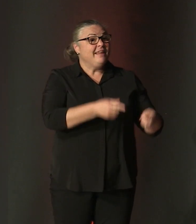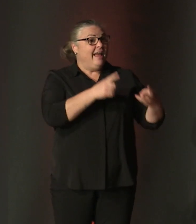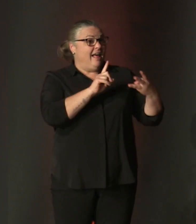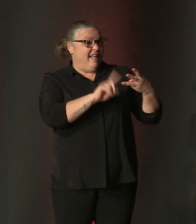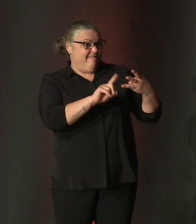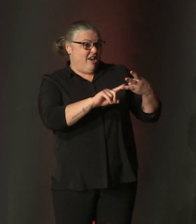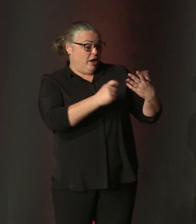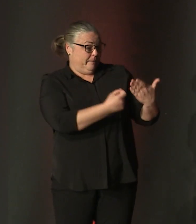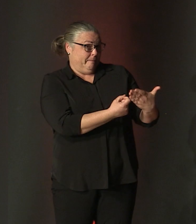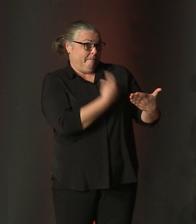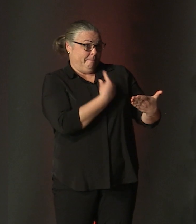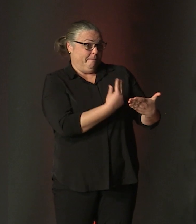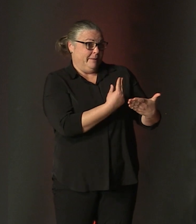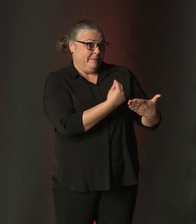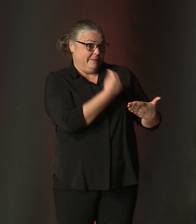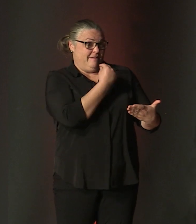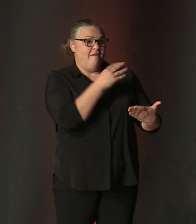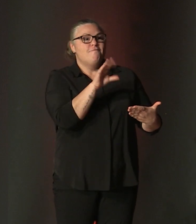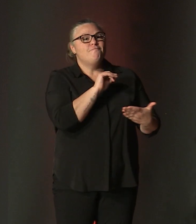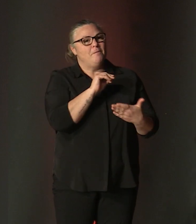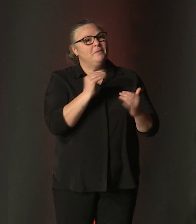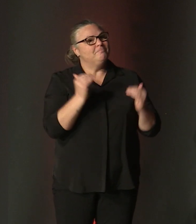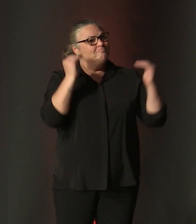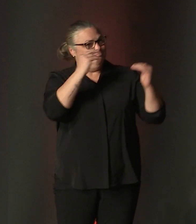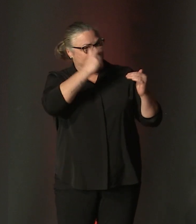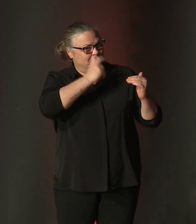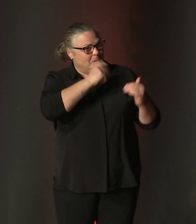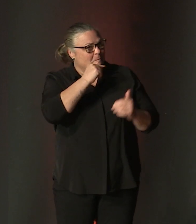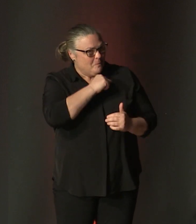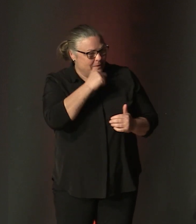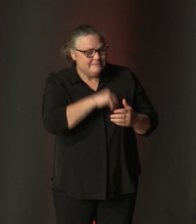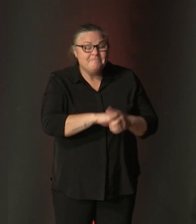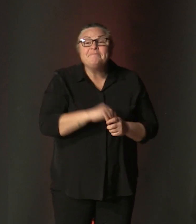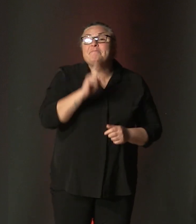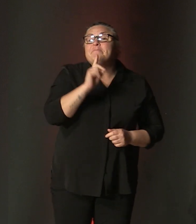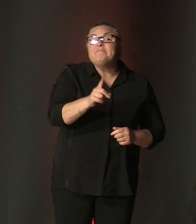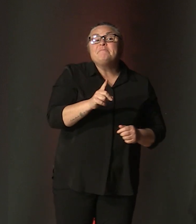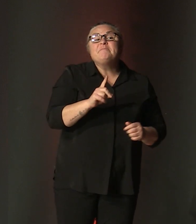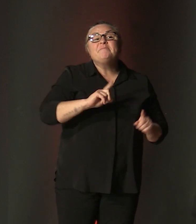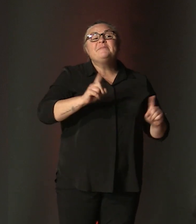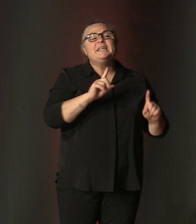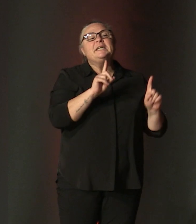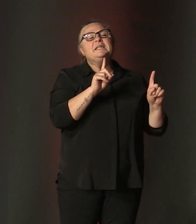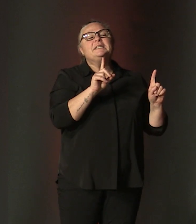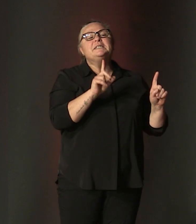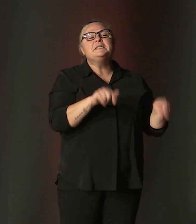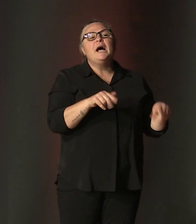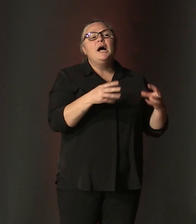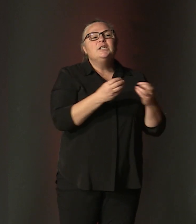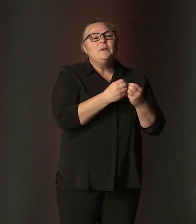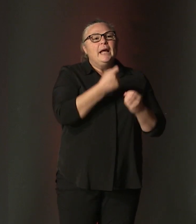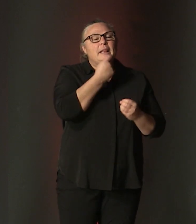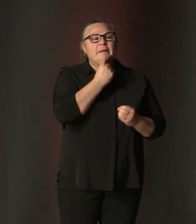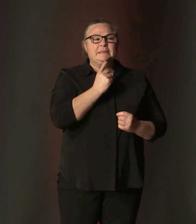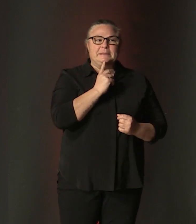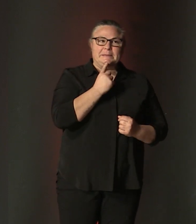Next comes another story from Joe. This time, he begins with a sheepish